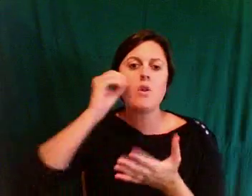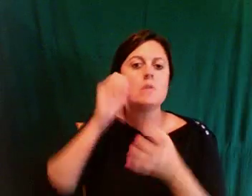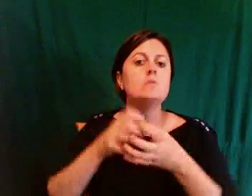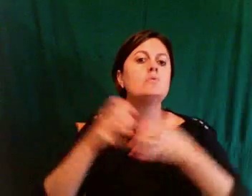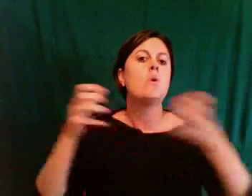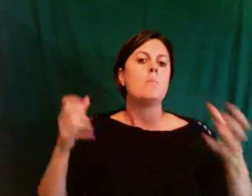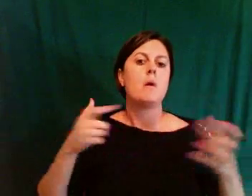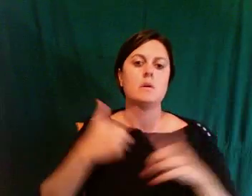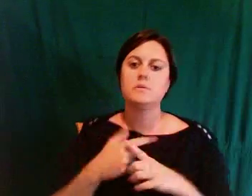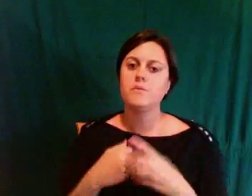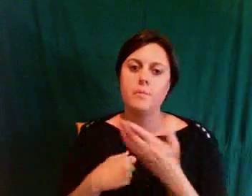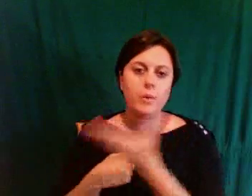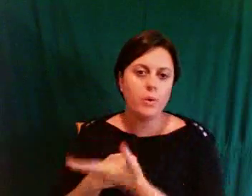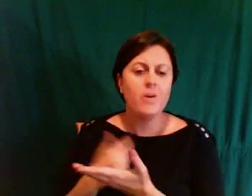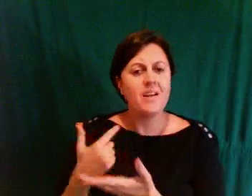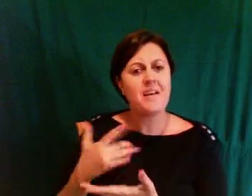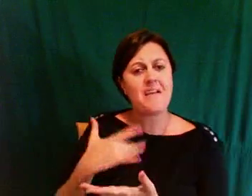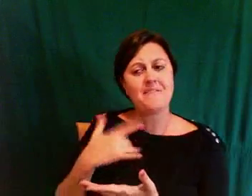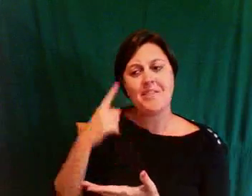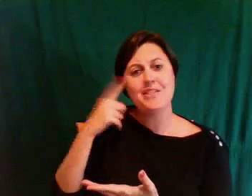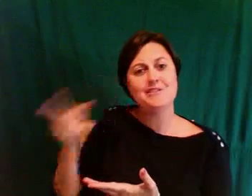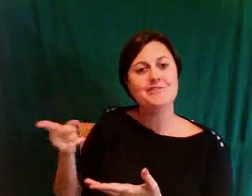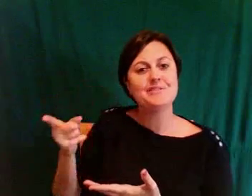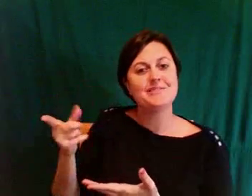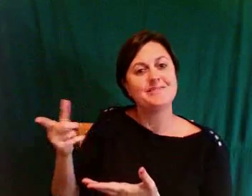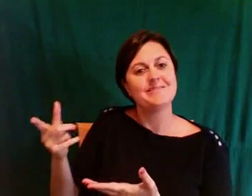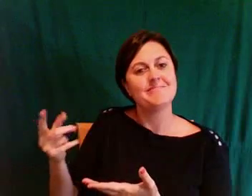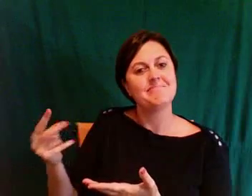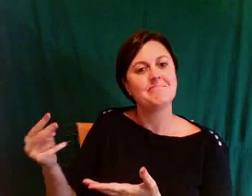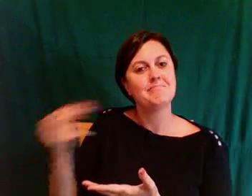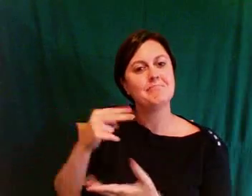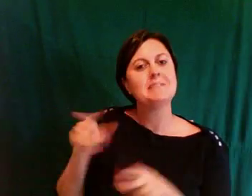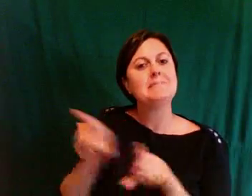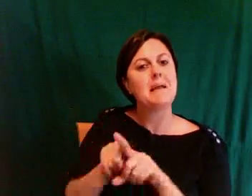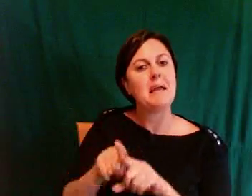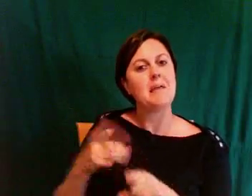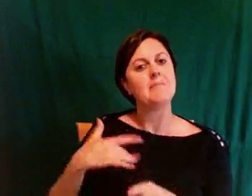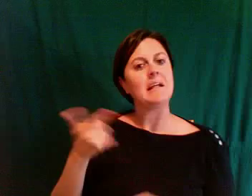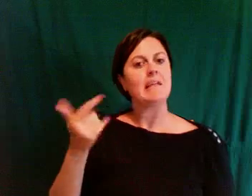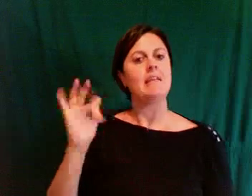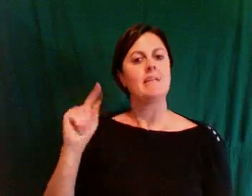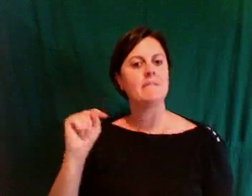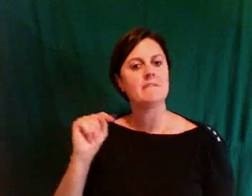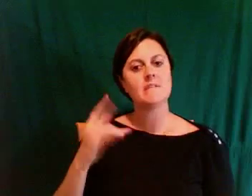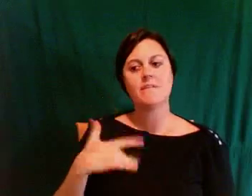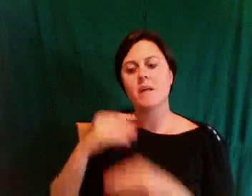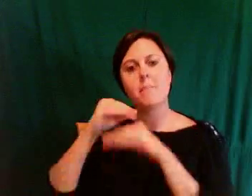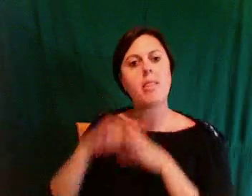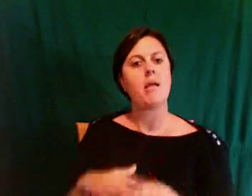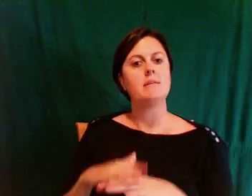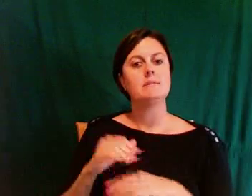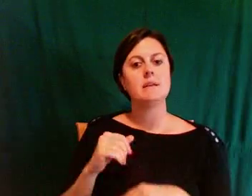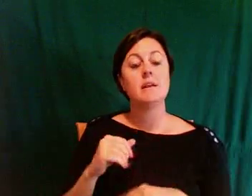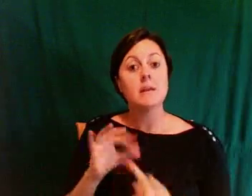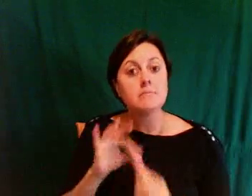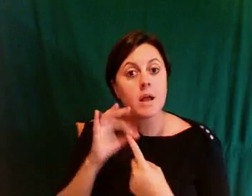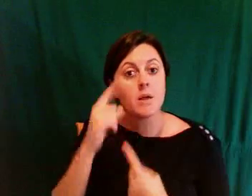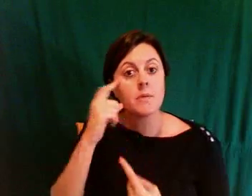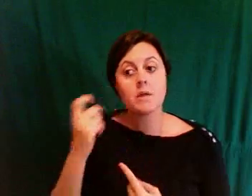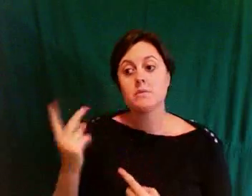you know, in the reverse order too. But it's been a real gift, especially being twins. You know, we always talk about